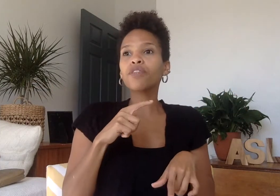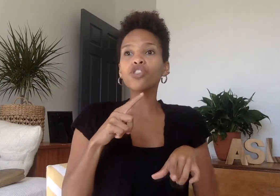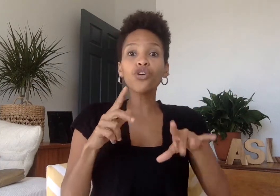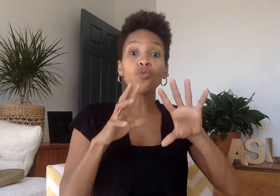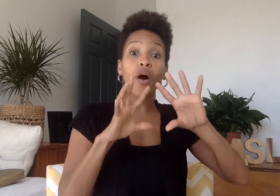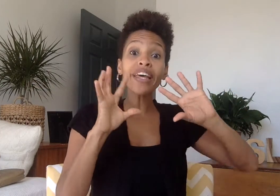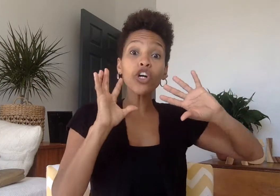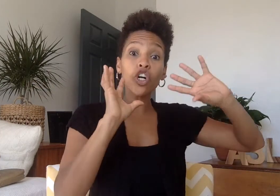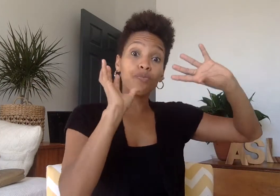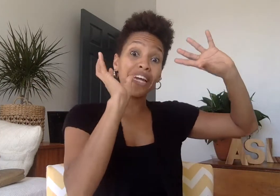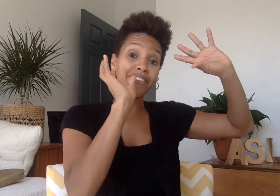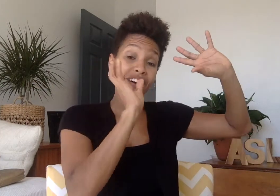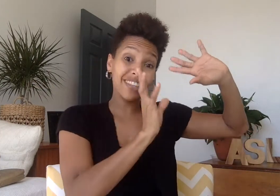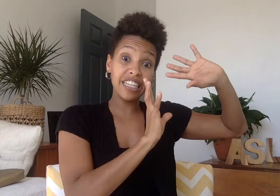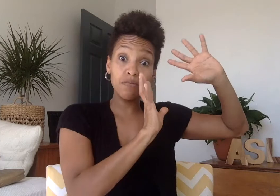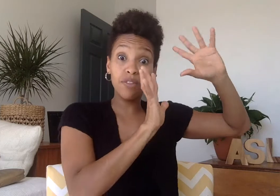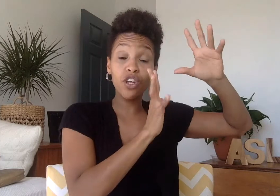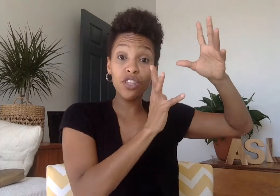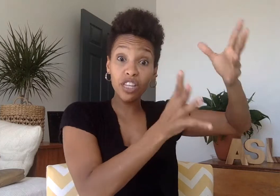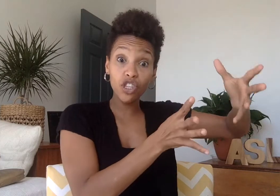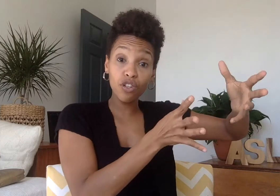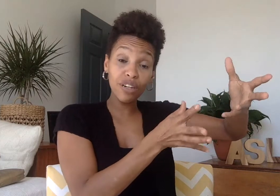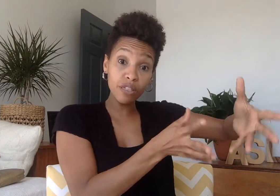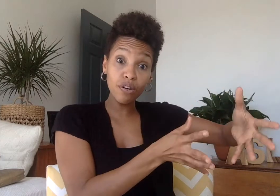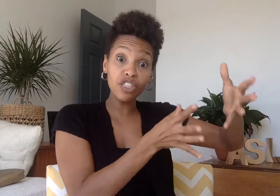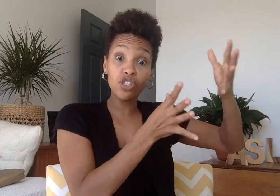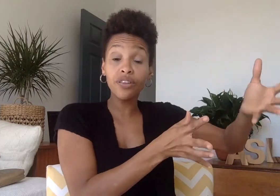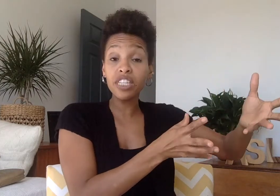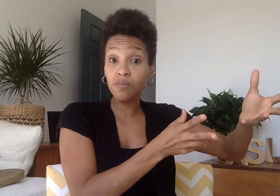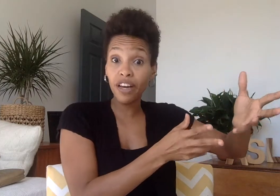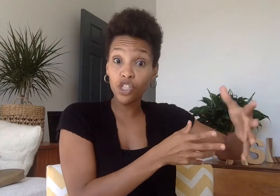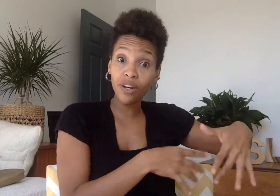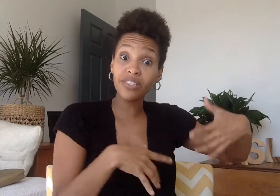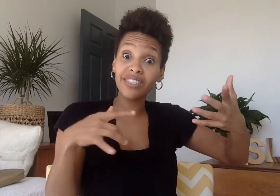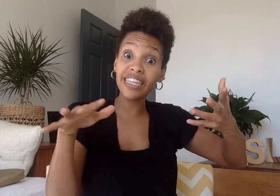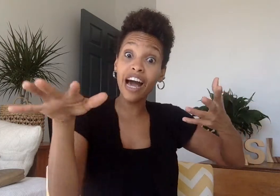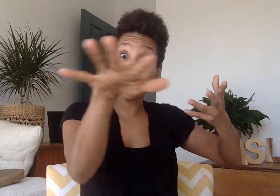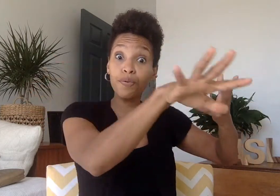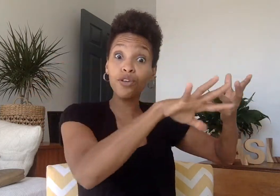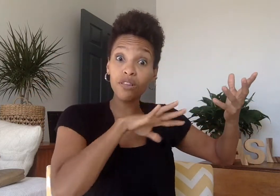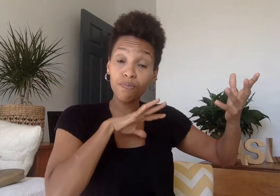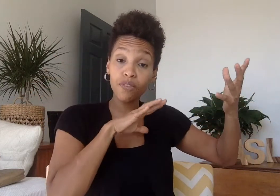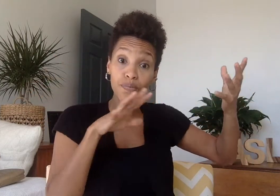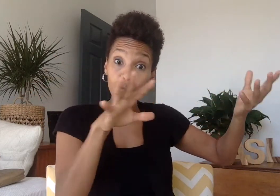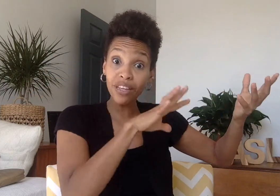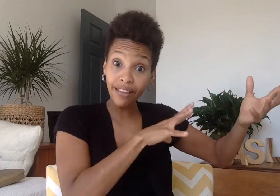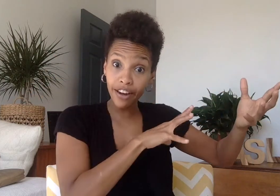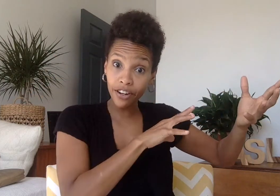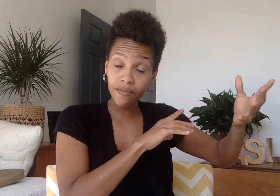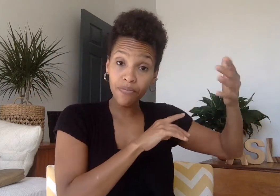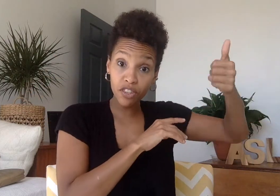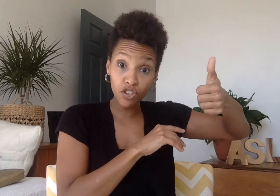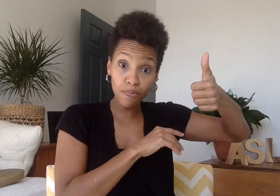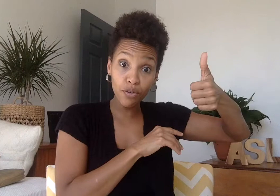So you want to incorporate the fact that it's, the reason why she's doing this is because she wants to see the beauty there. So the